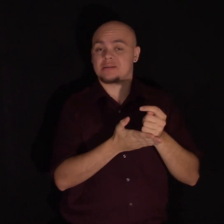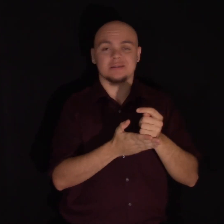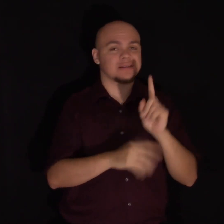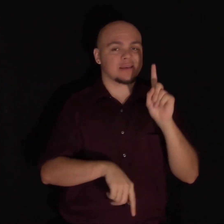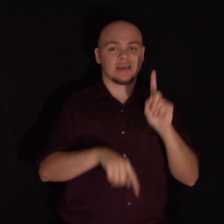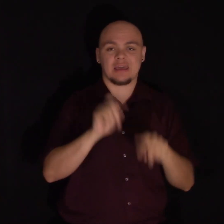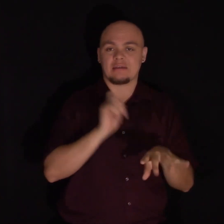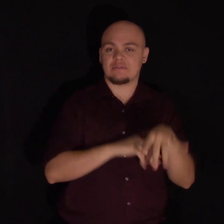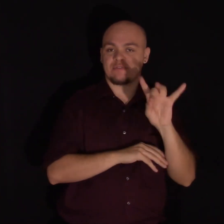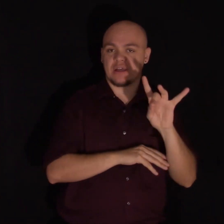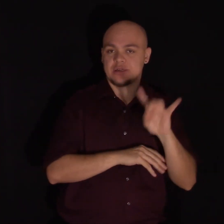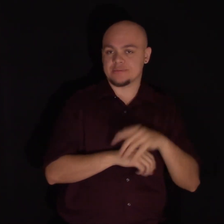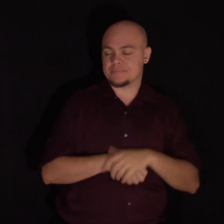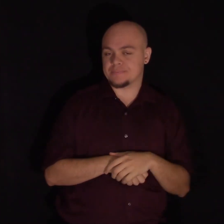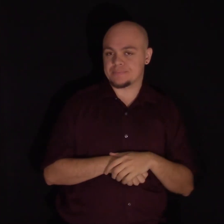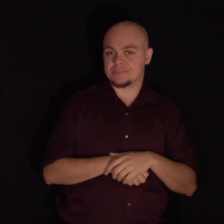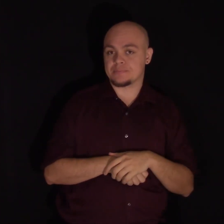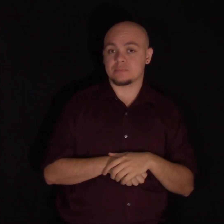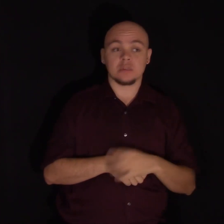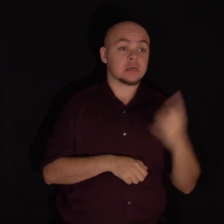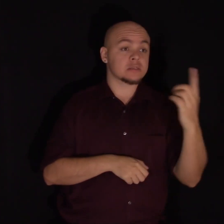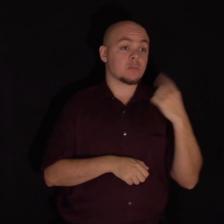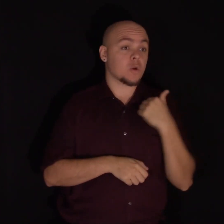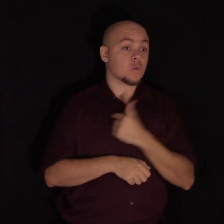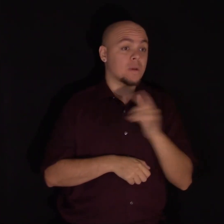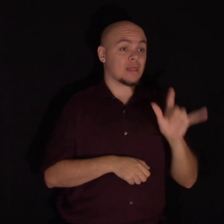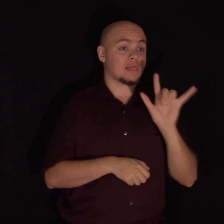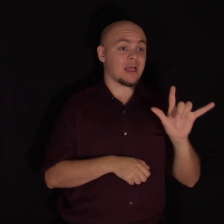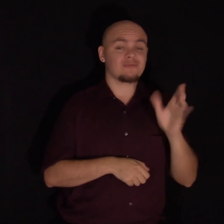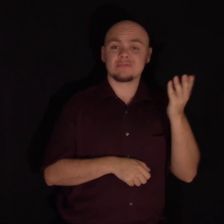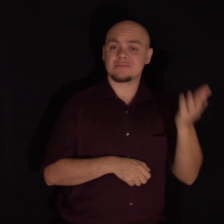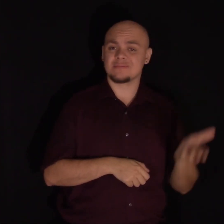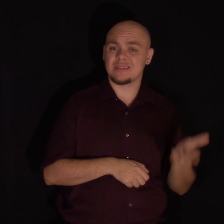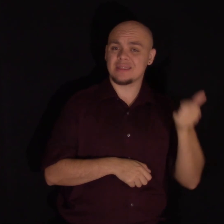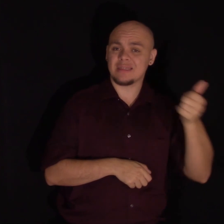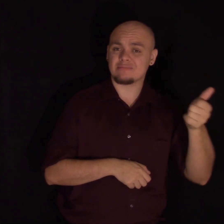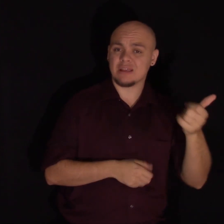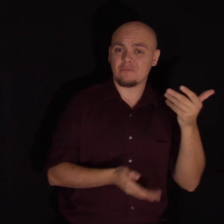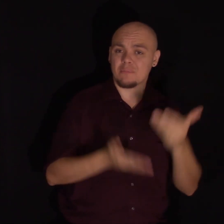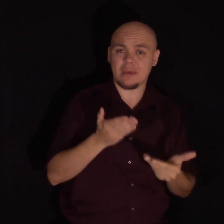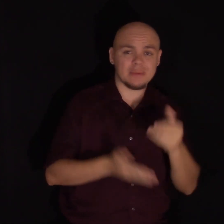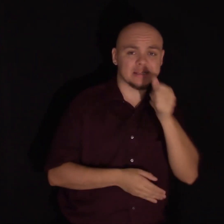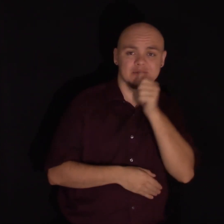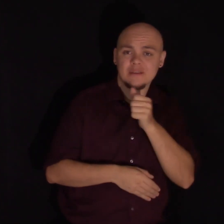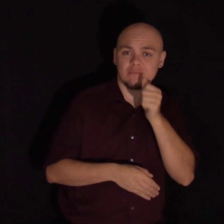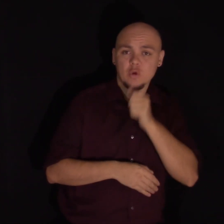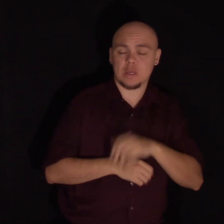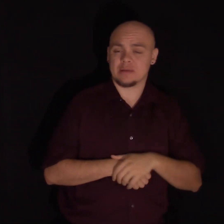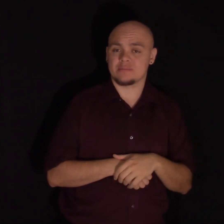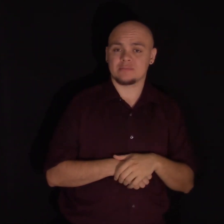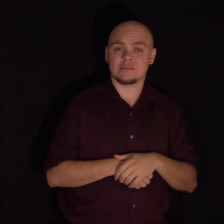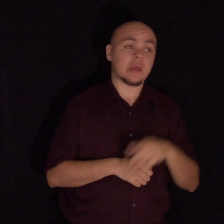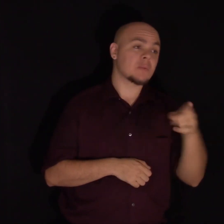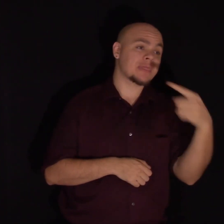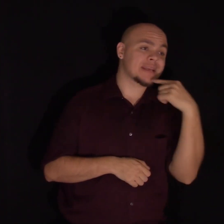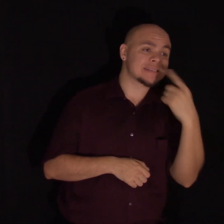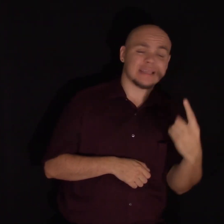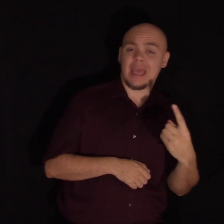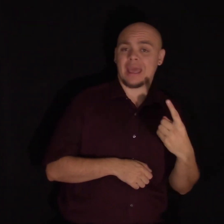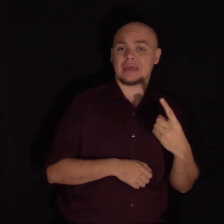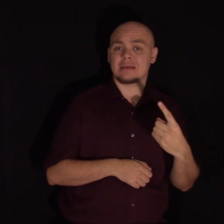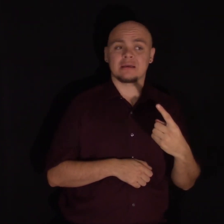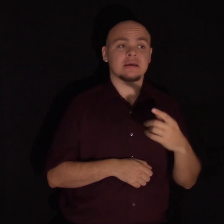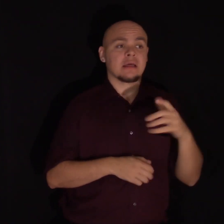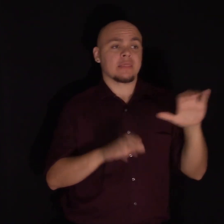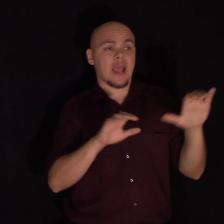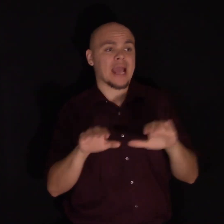should always assume that someone we love may be suffering, regardless of what they say or how they